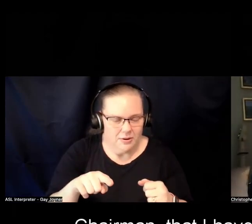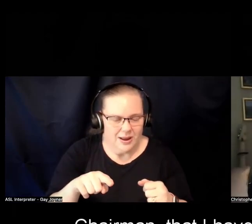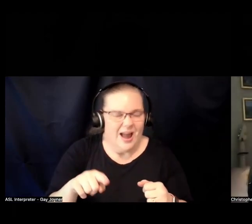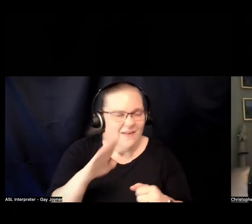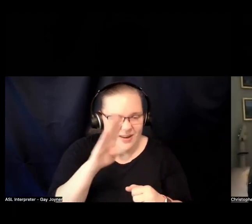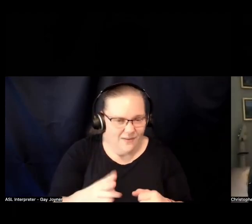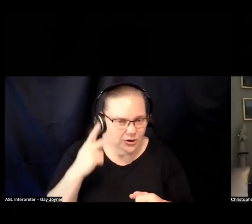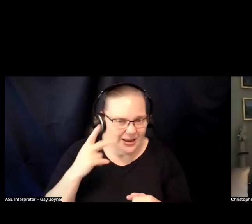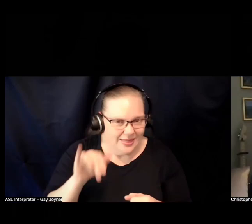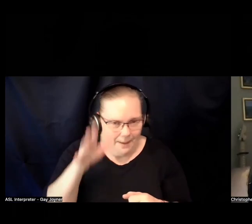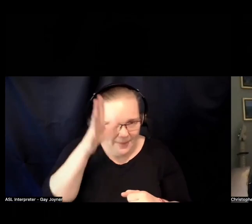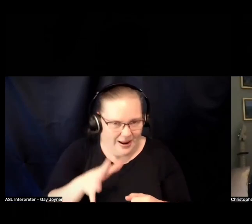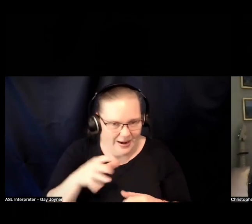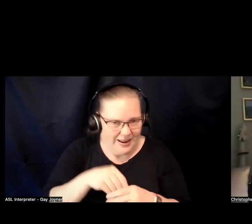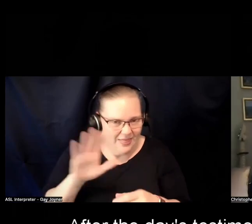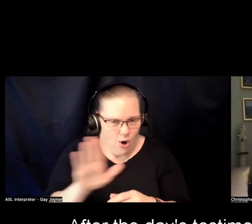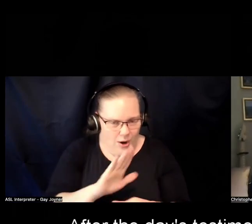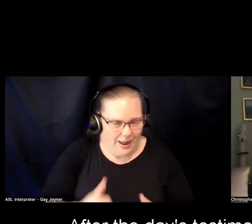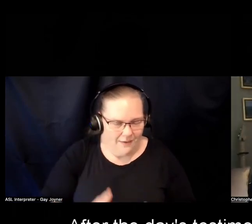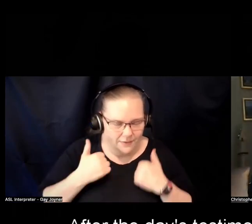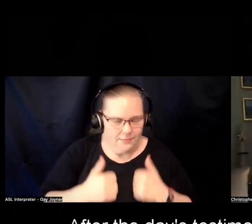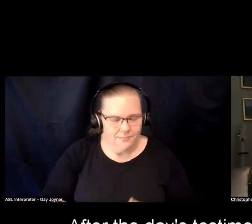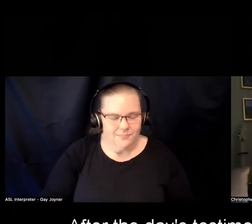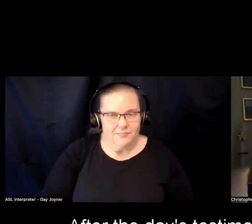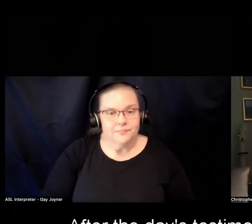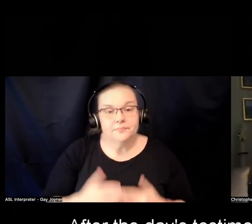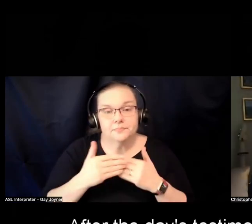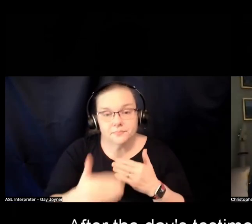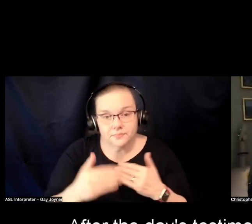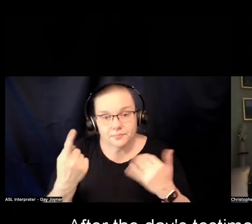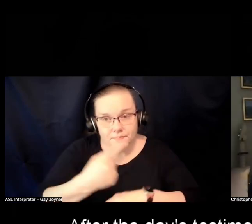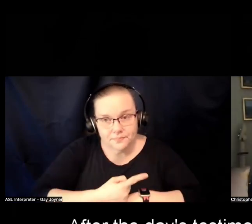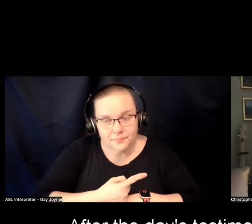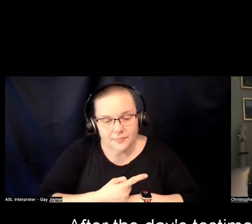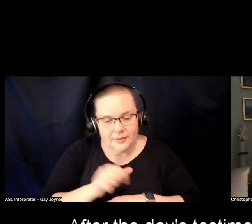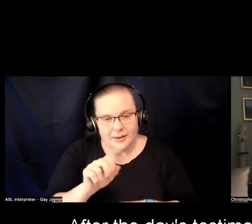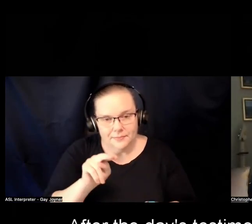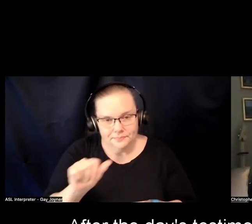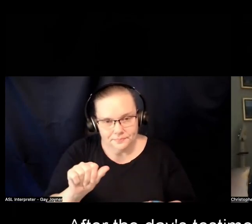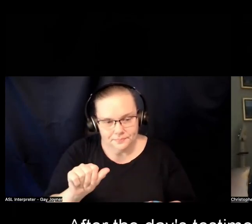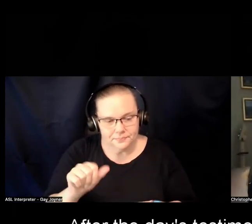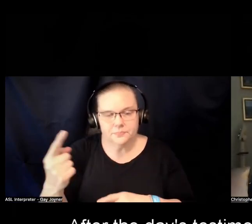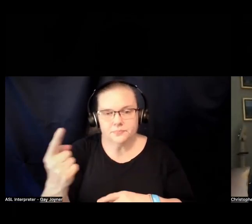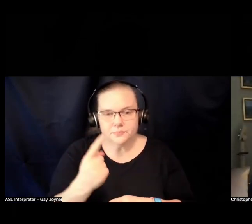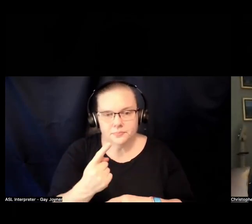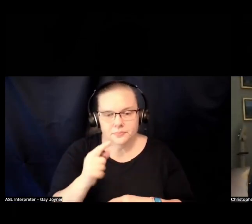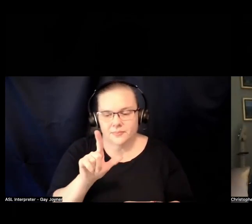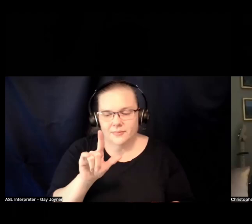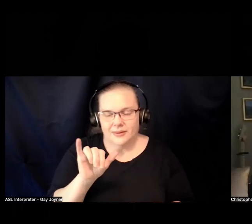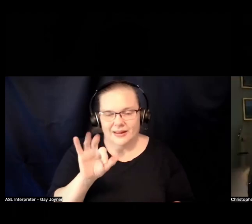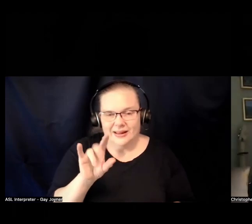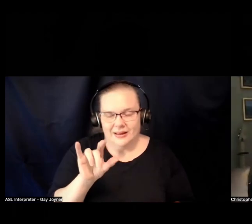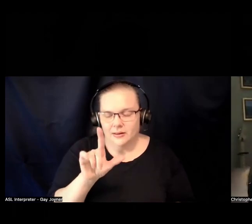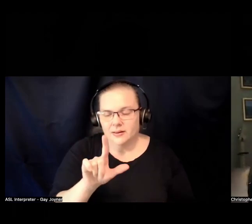in my life. After the day's testimony, a spent Anna was approached by Lyndon Johnson in the corridor. Now, they